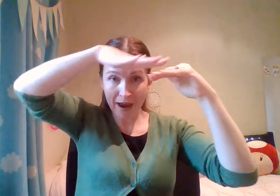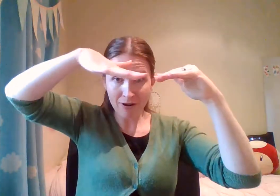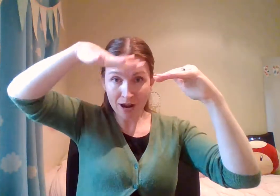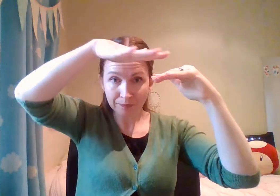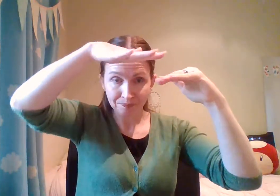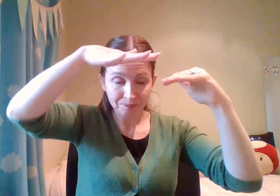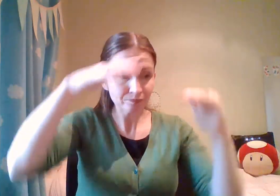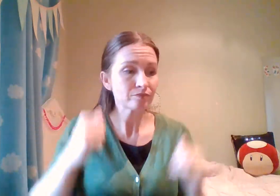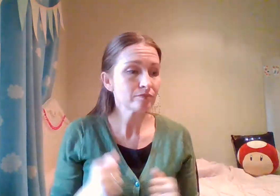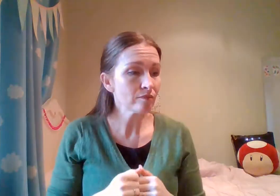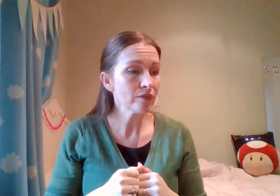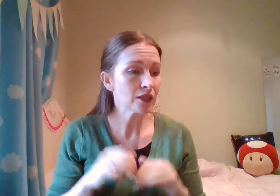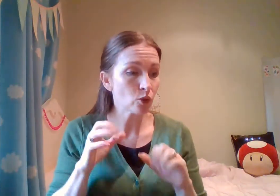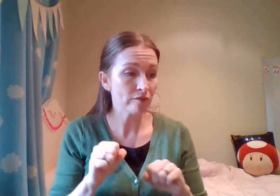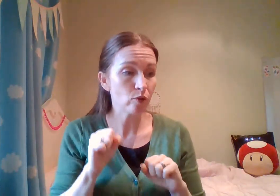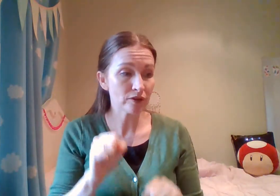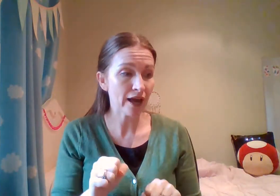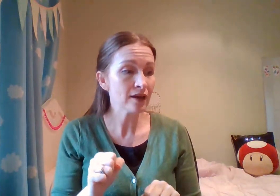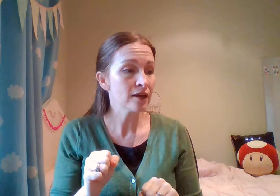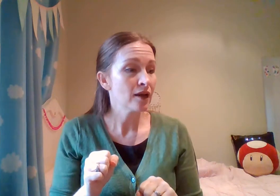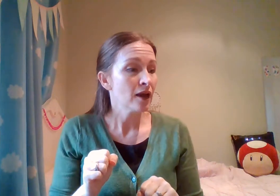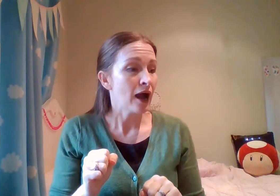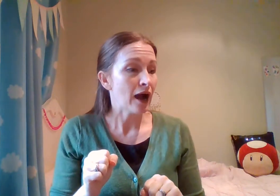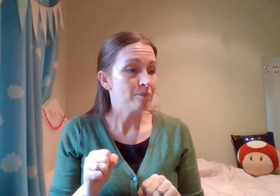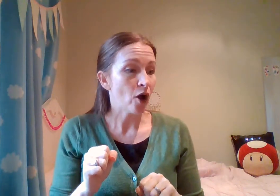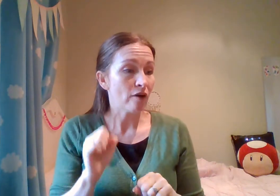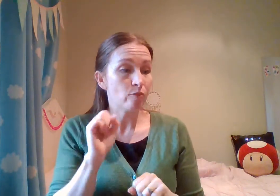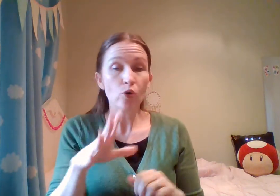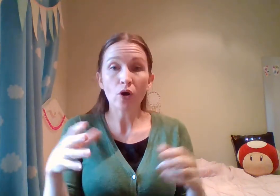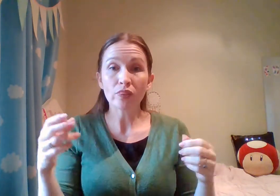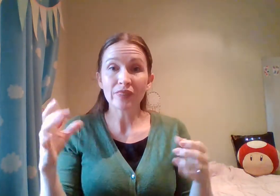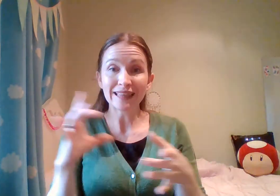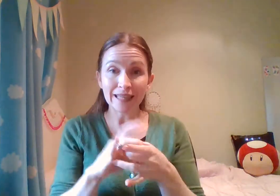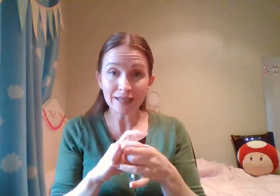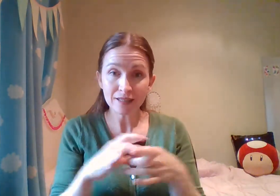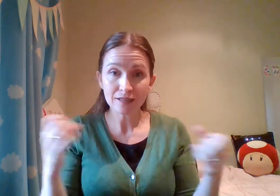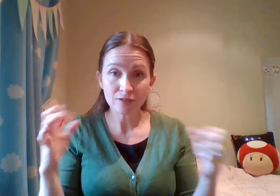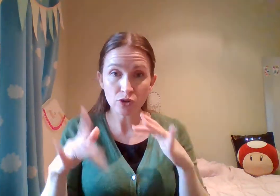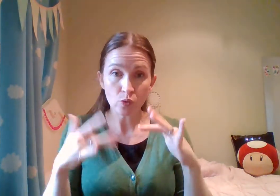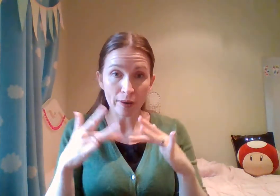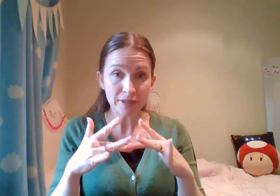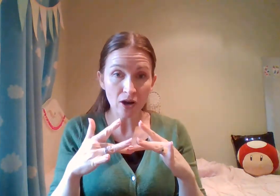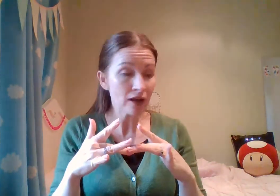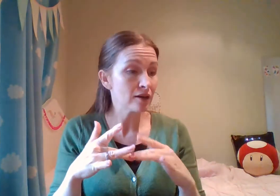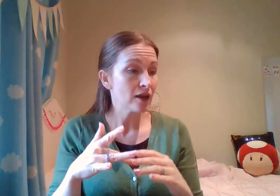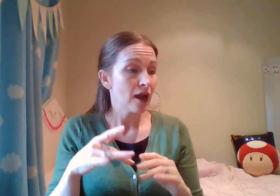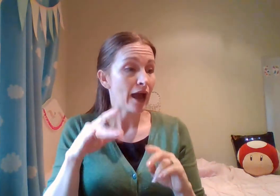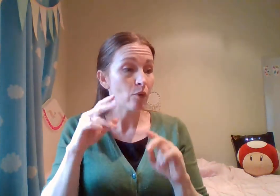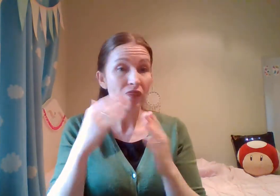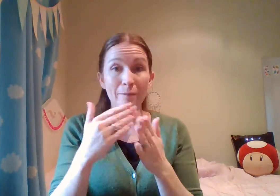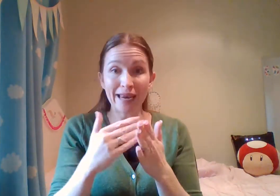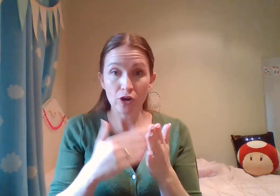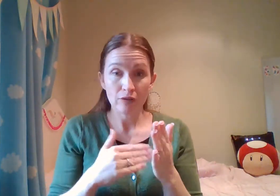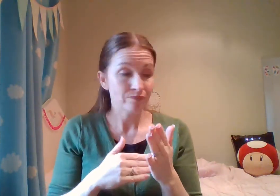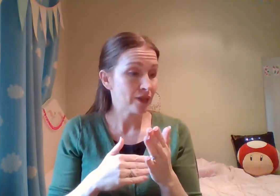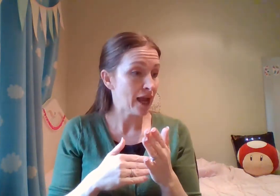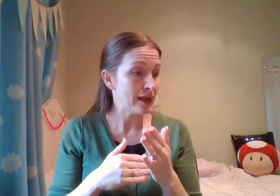area. So we've booked that. I put on the link to the website with the menu, and